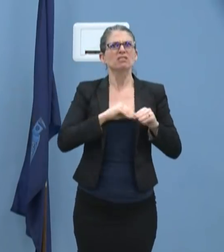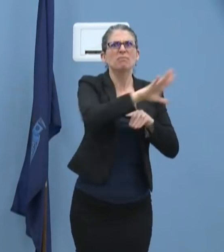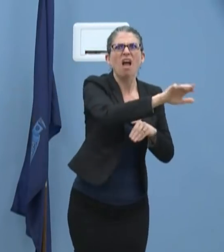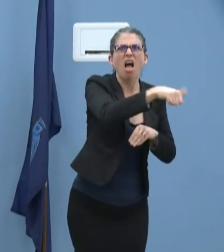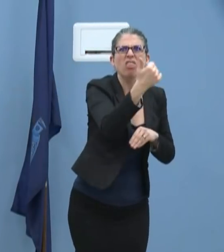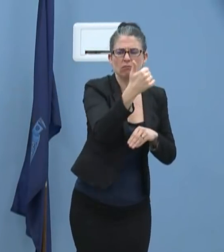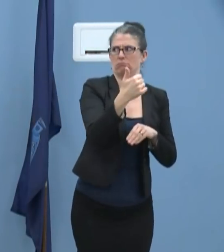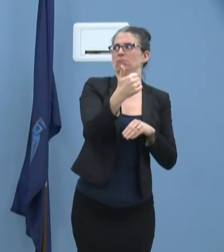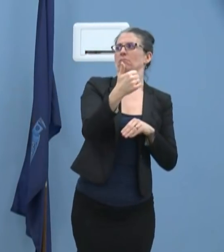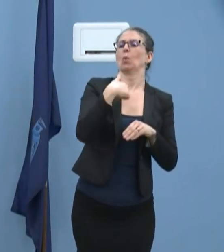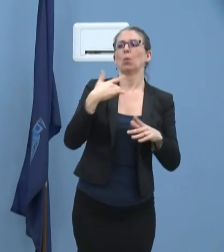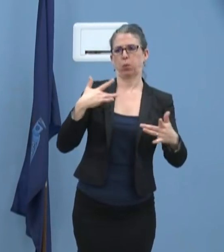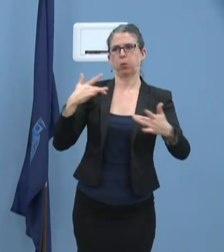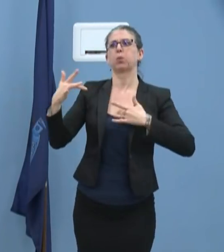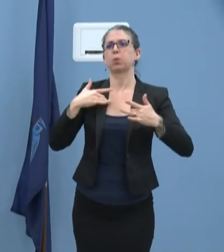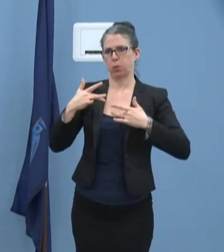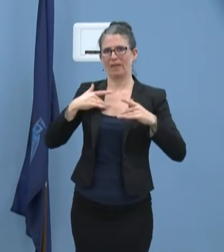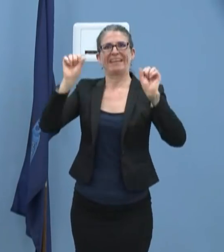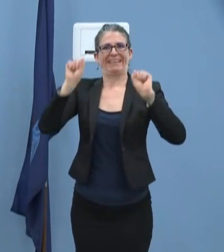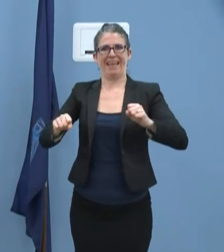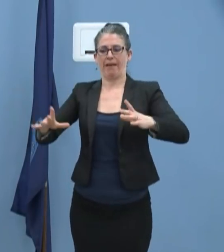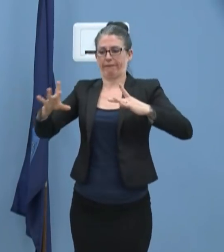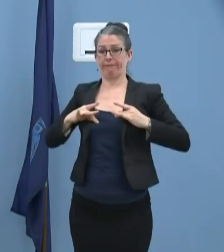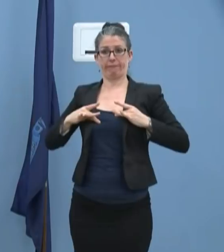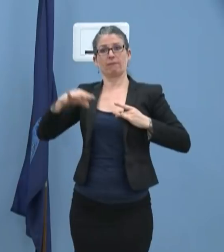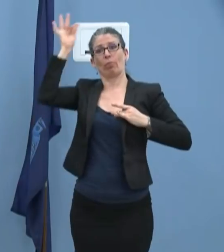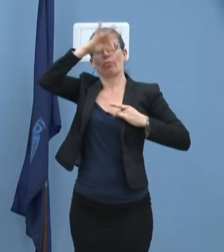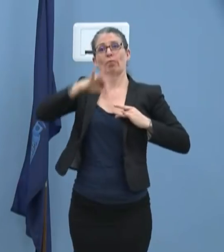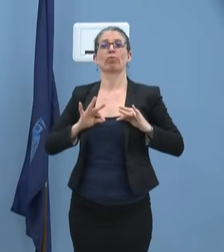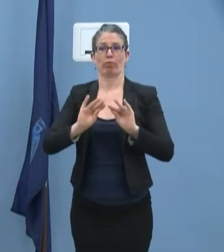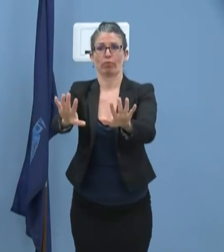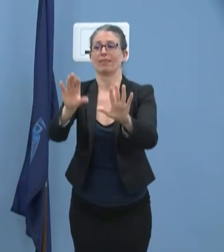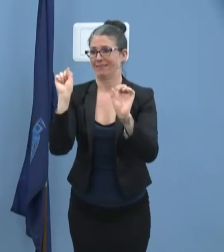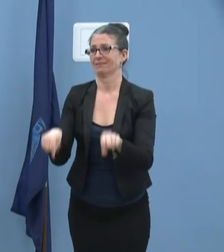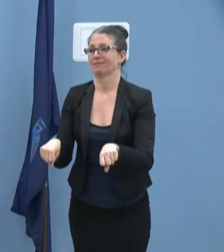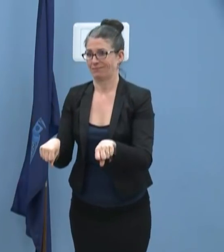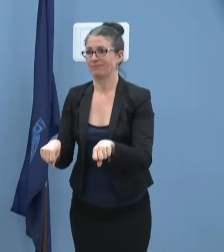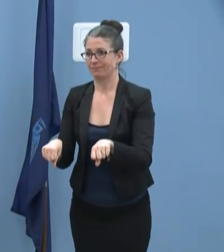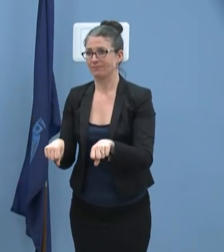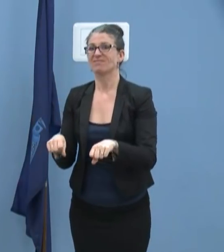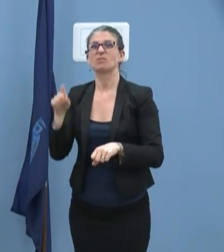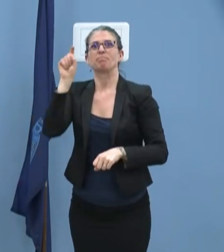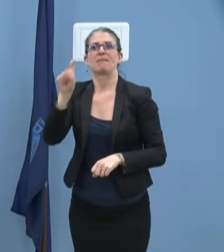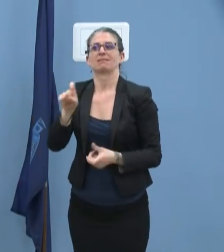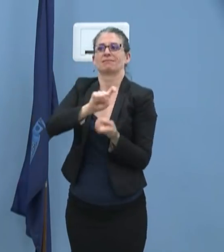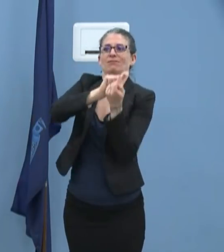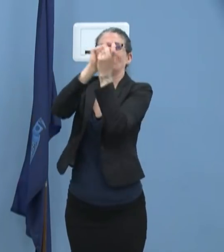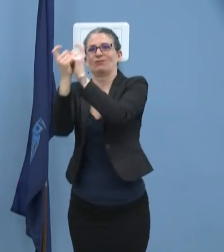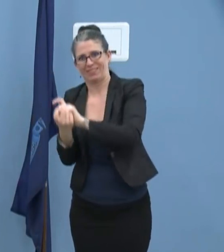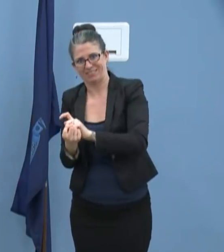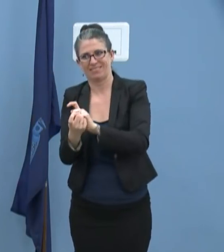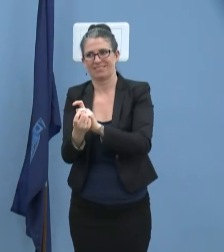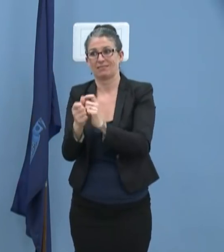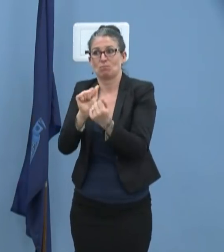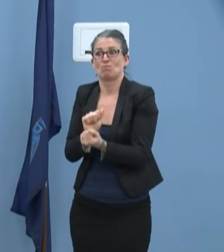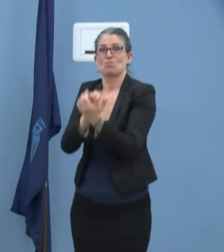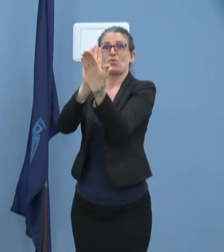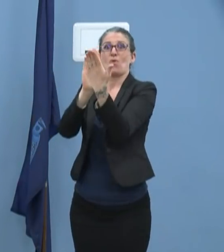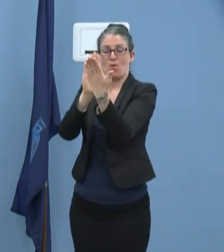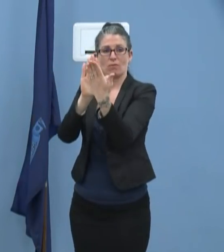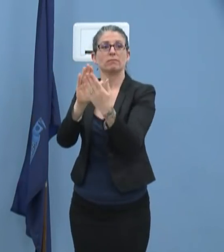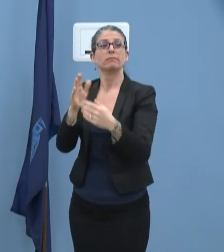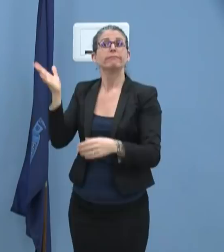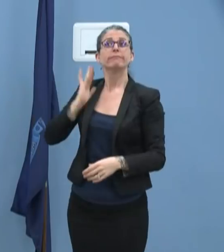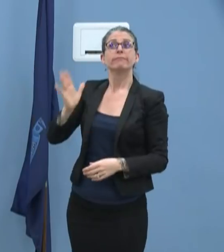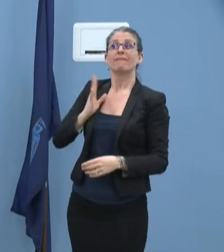augmented the way that we're doing investigations, going from 14 days to 16 days. As you can imagine,